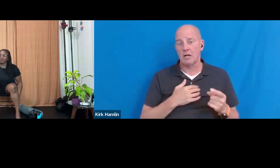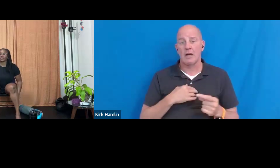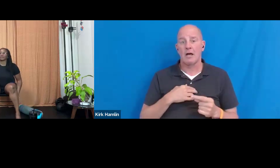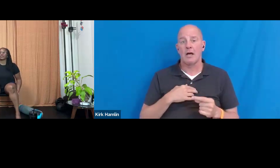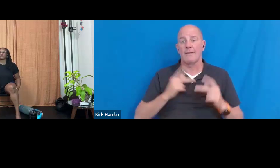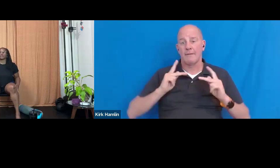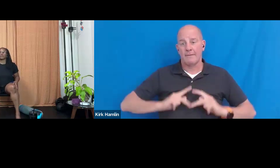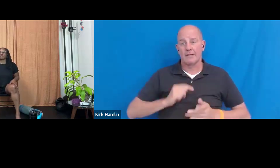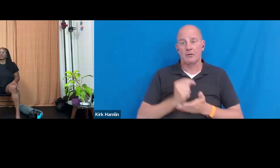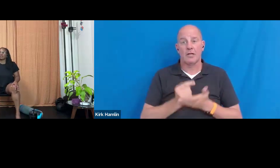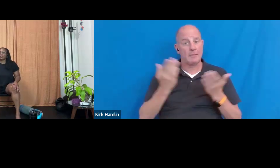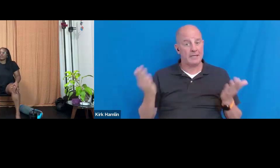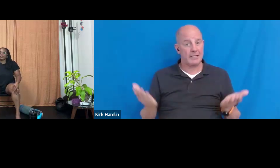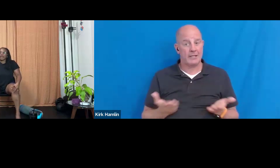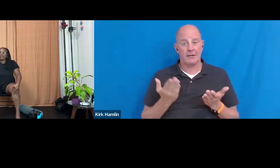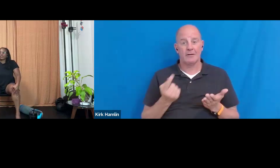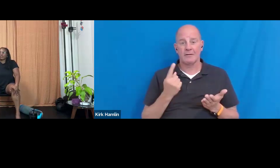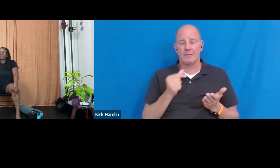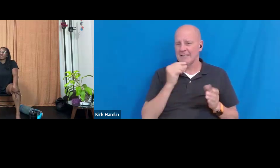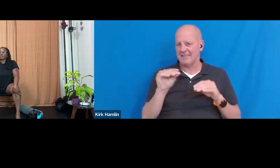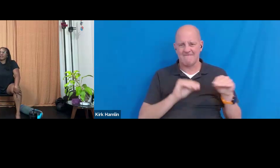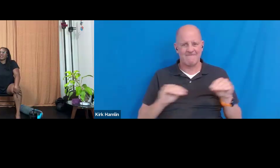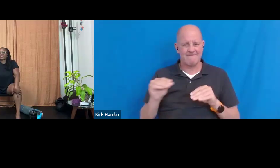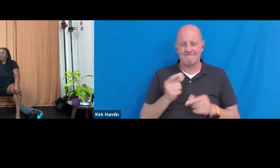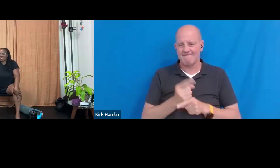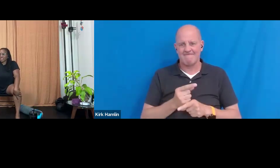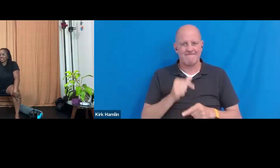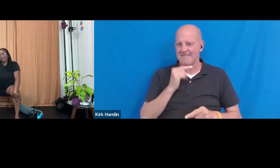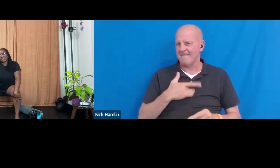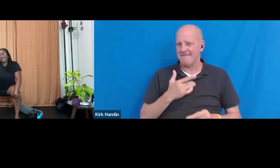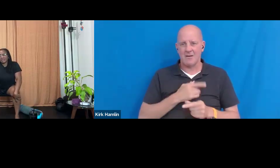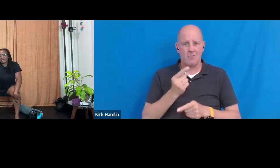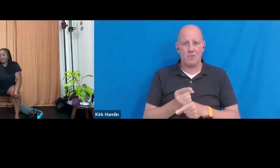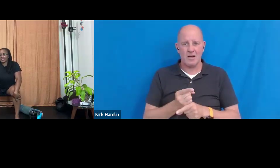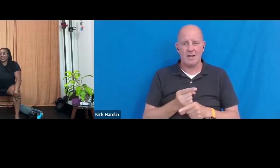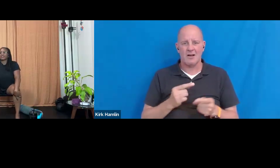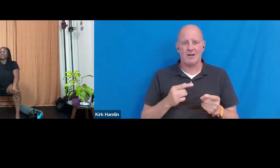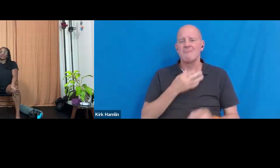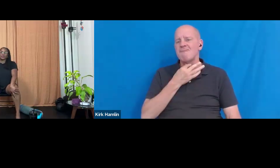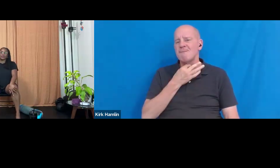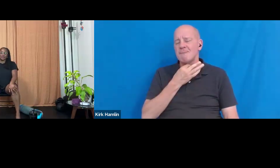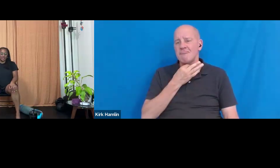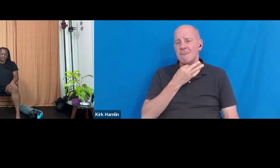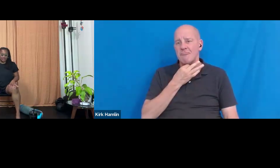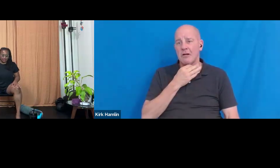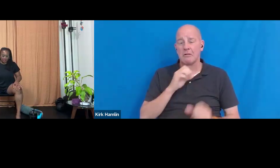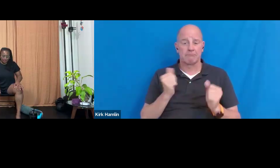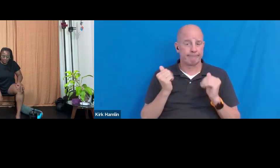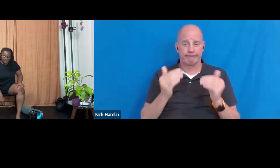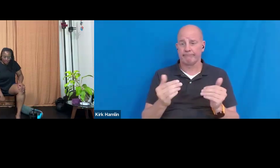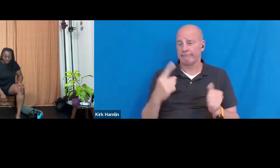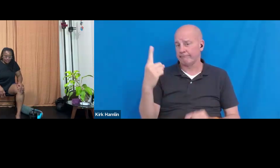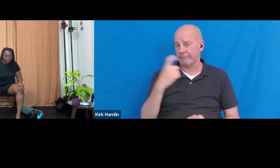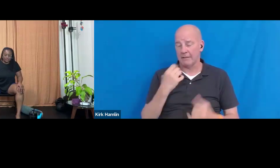here in front of you. So if something didn't move right or feel right, or you're just curious about something in general, this is